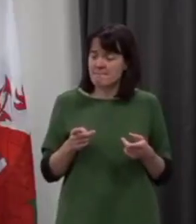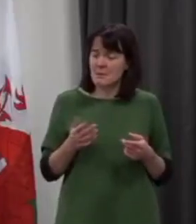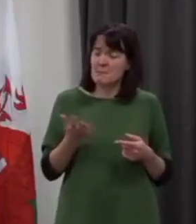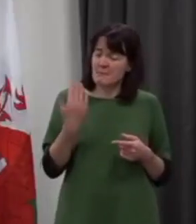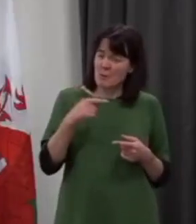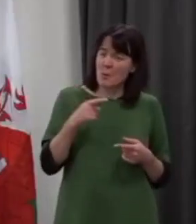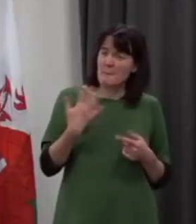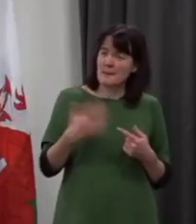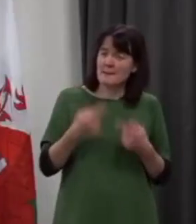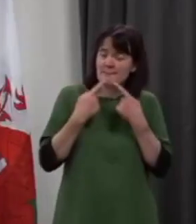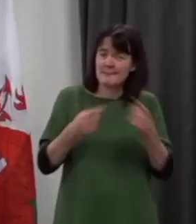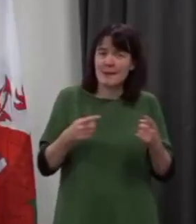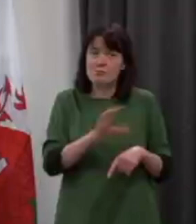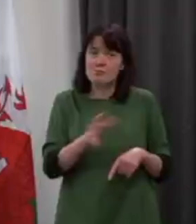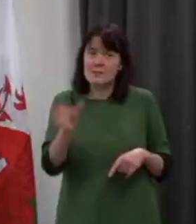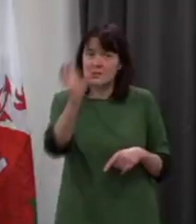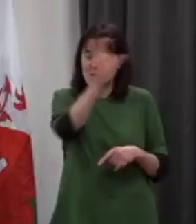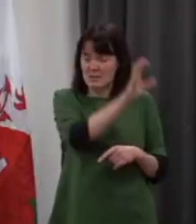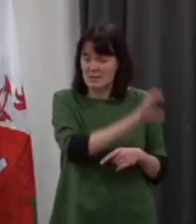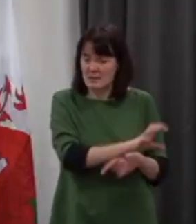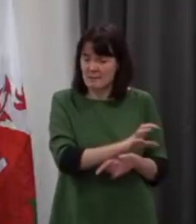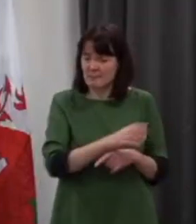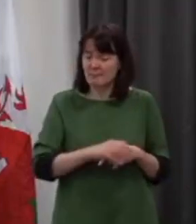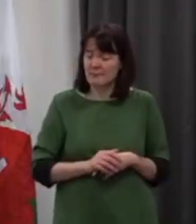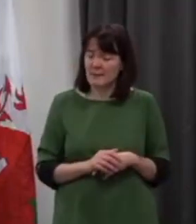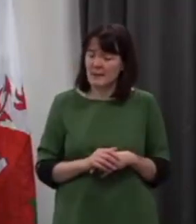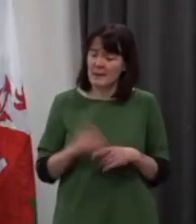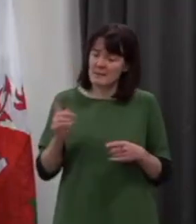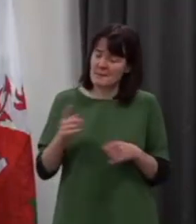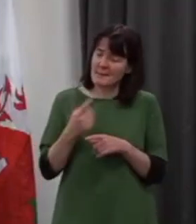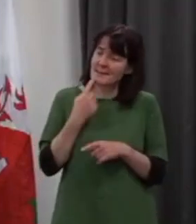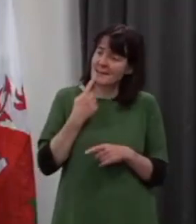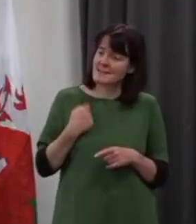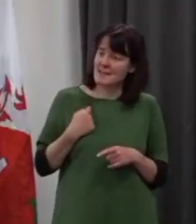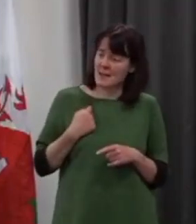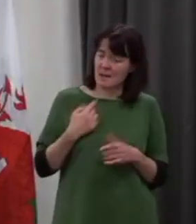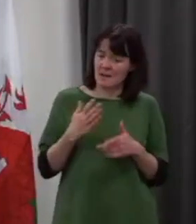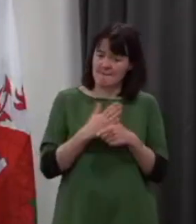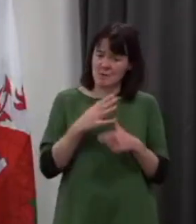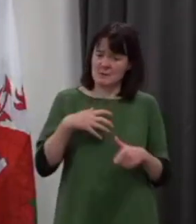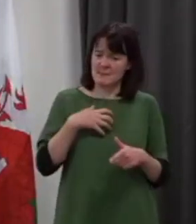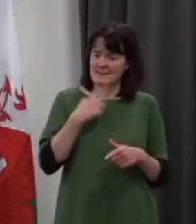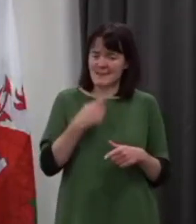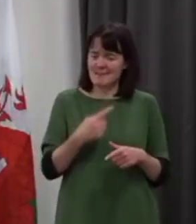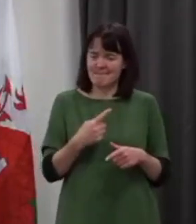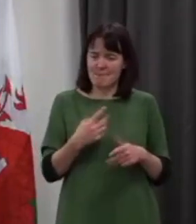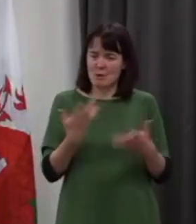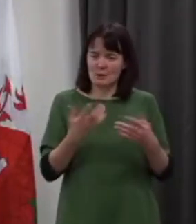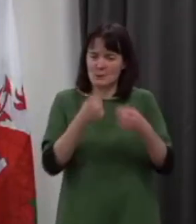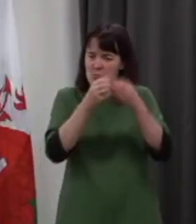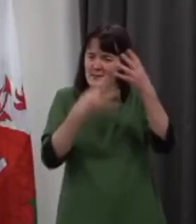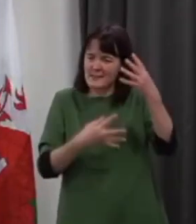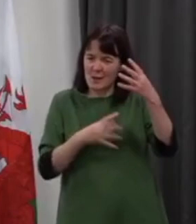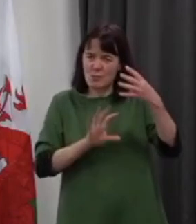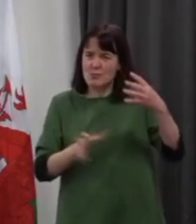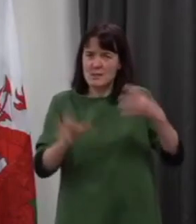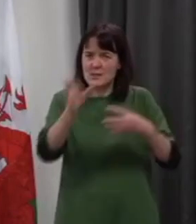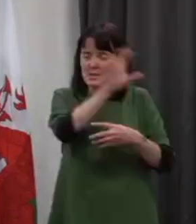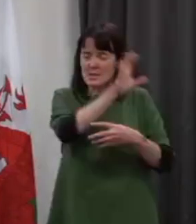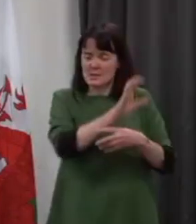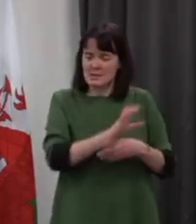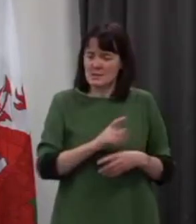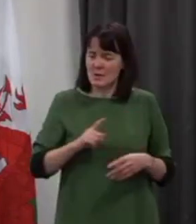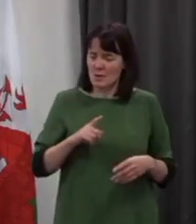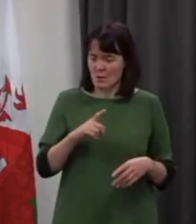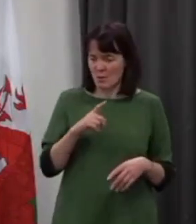certain patients. But don't you think it would, A, can you explain a bit more about that? And B, don't you think it would be helpful for people to